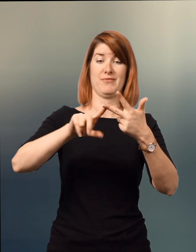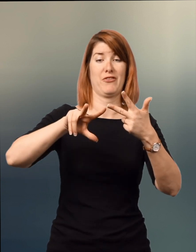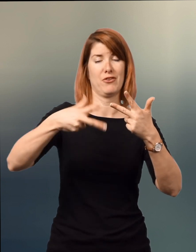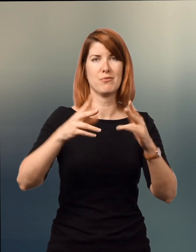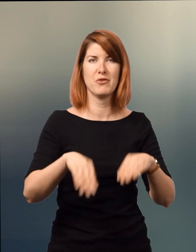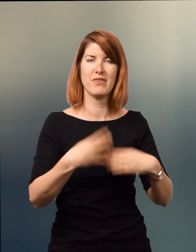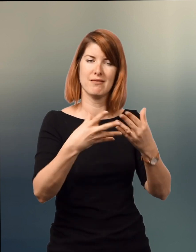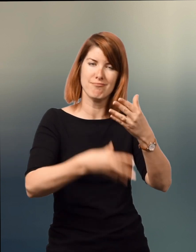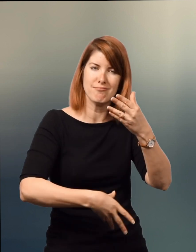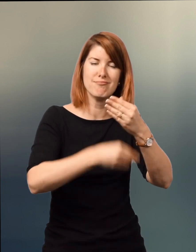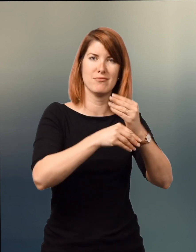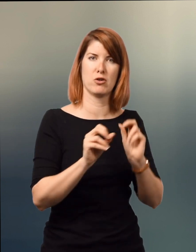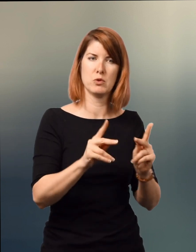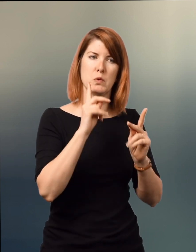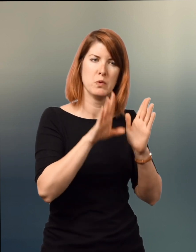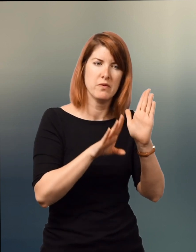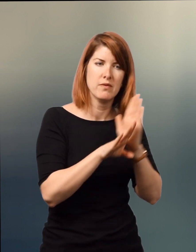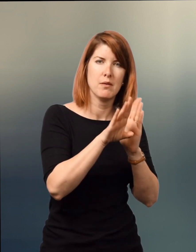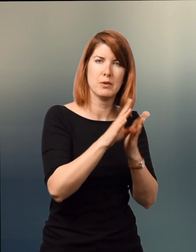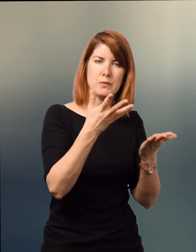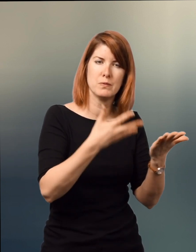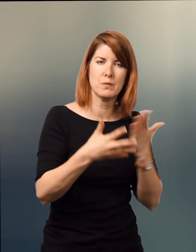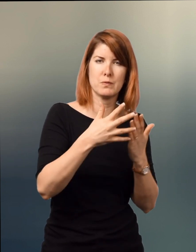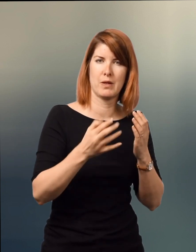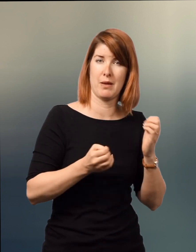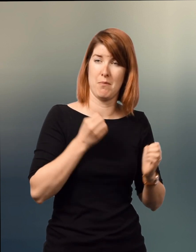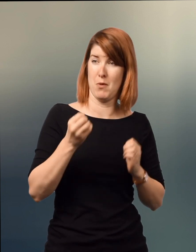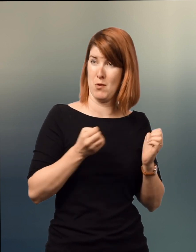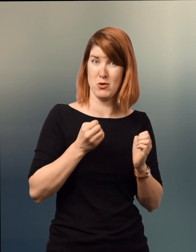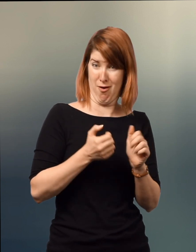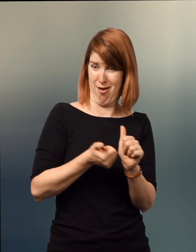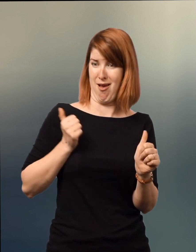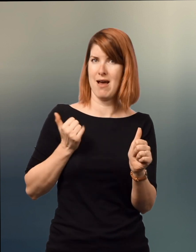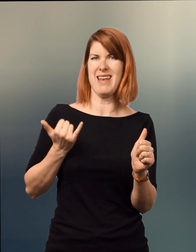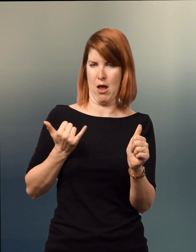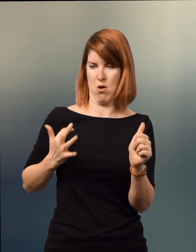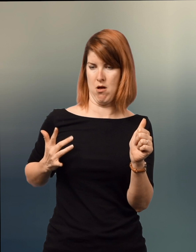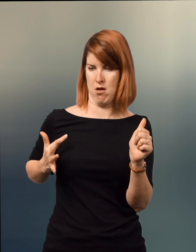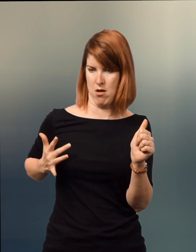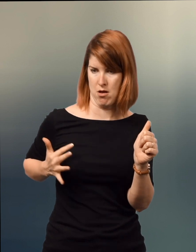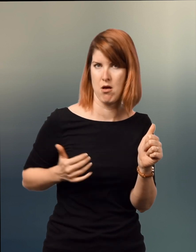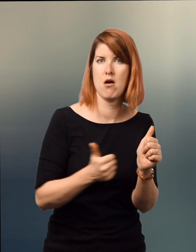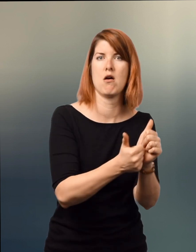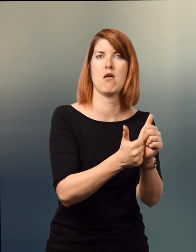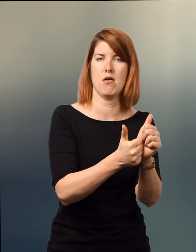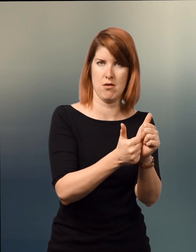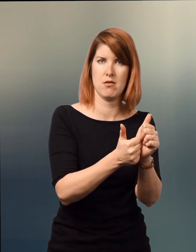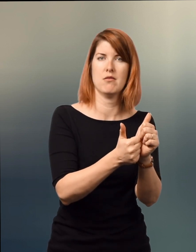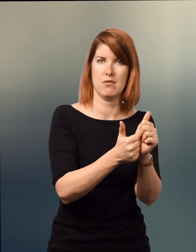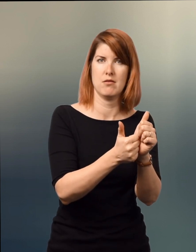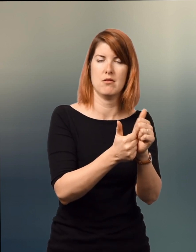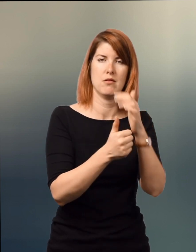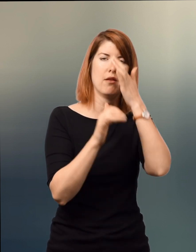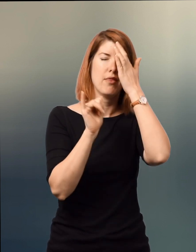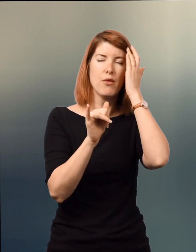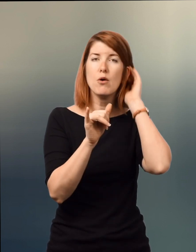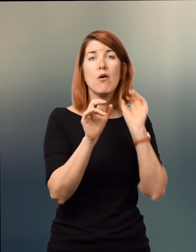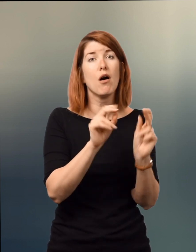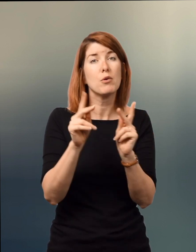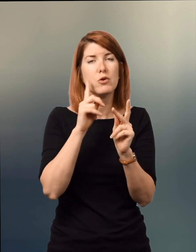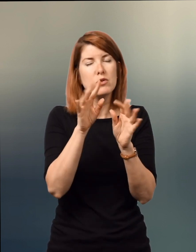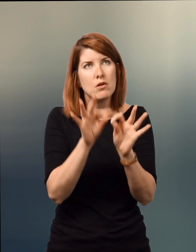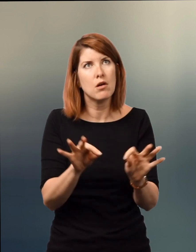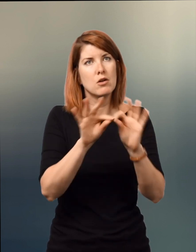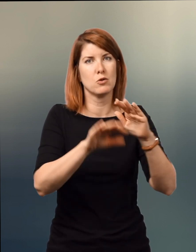Thirdly, providing additional opportunities to develop the social and emotional delays that result from all of the things we've discussed